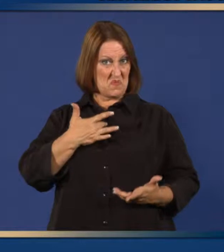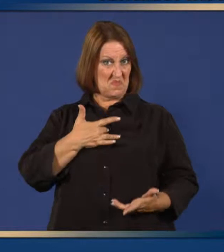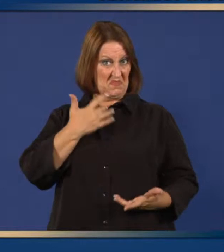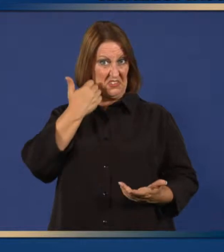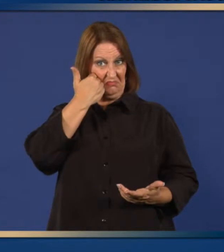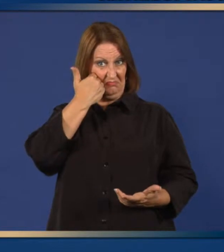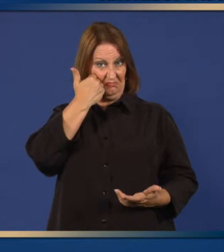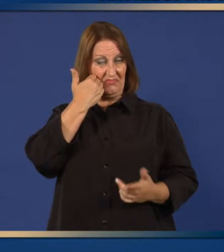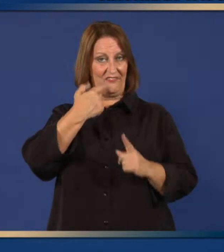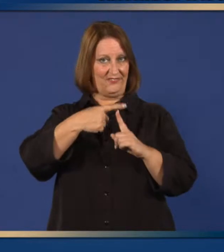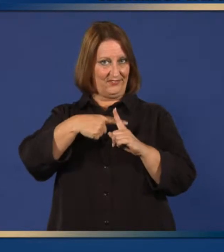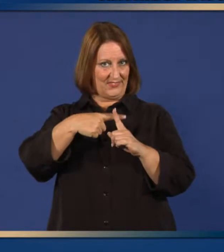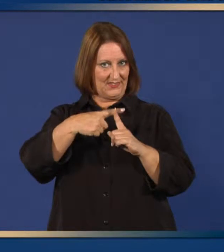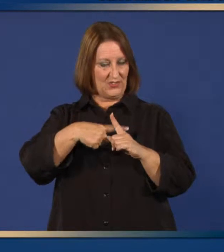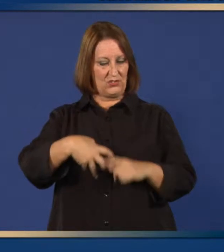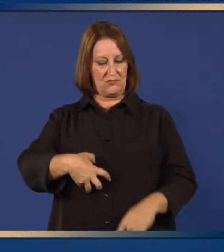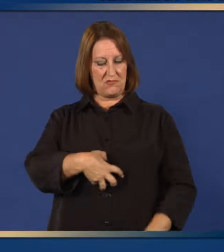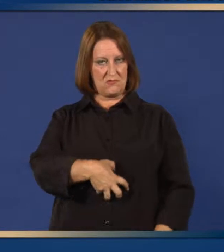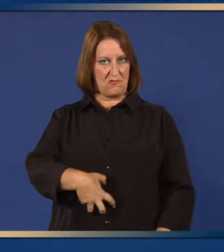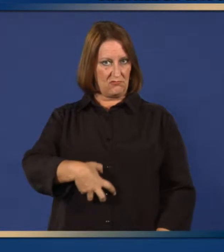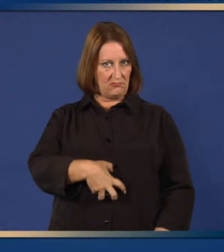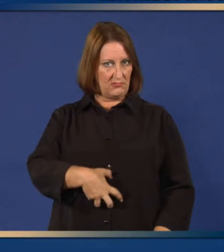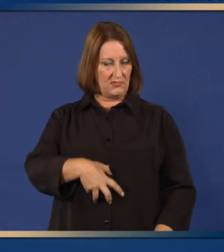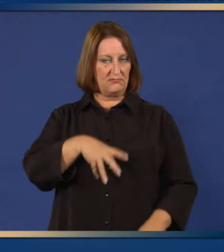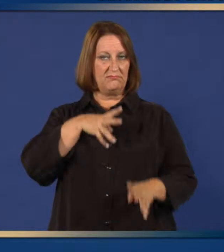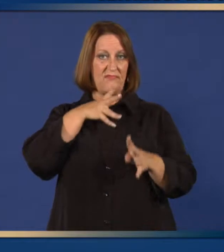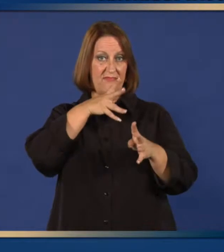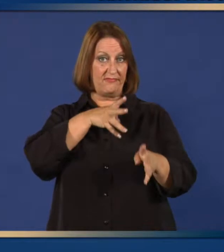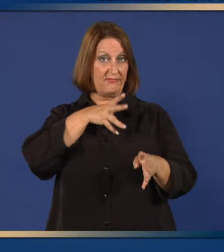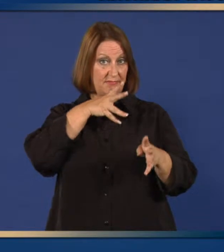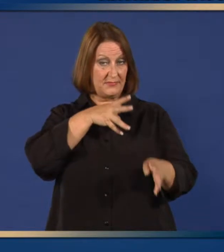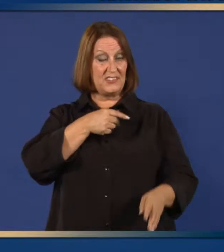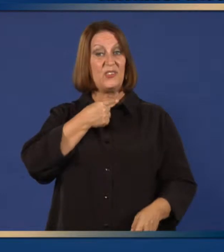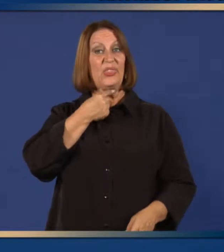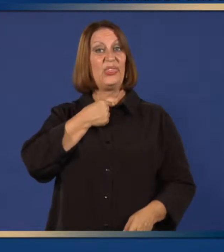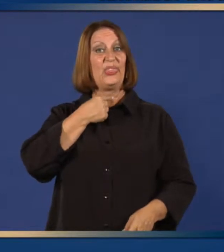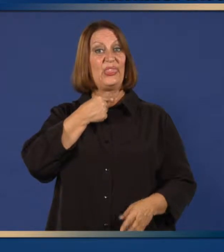Symptoms can include fever, nausea,